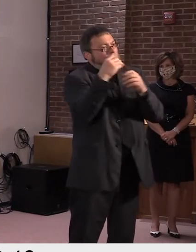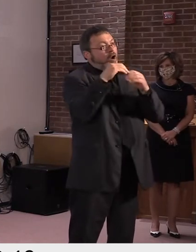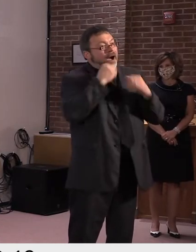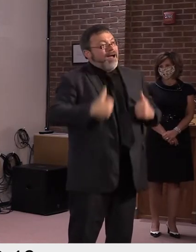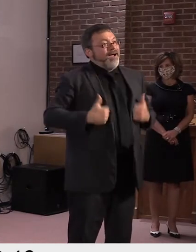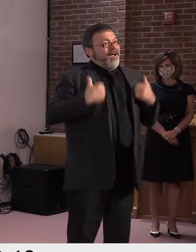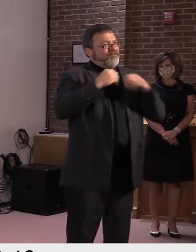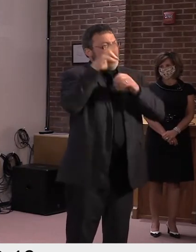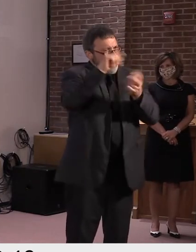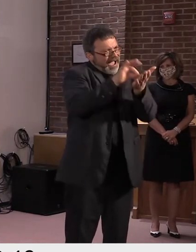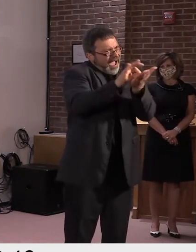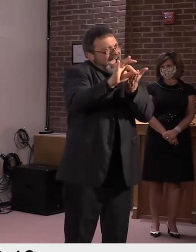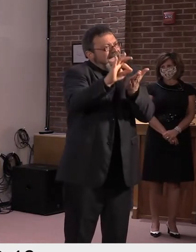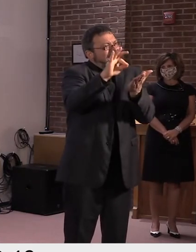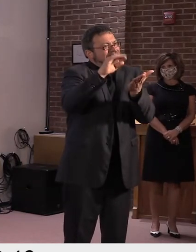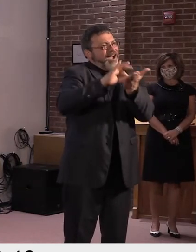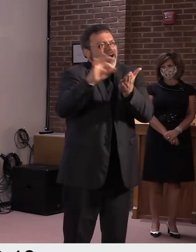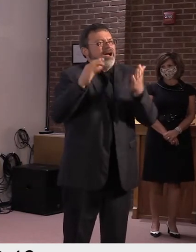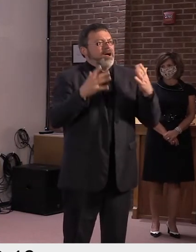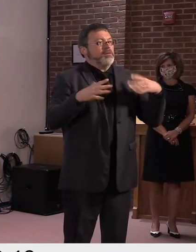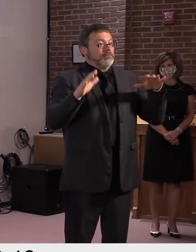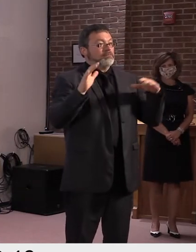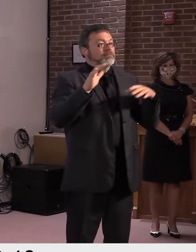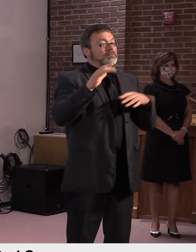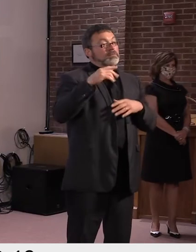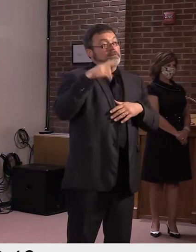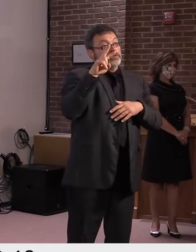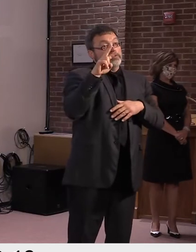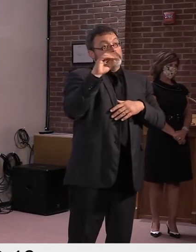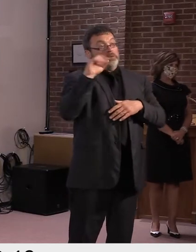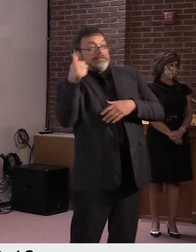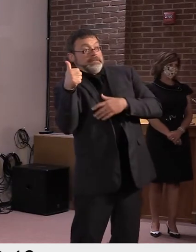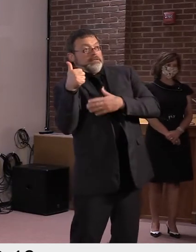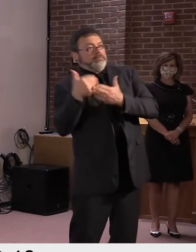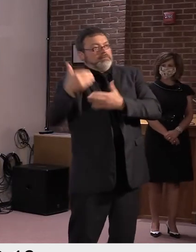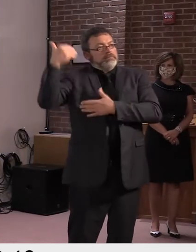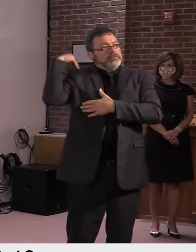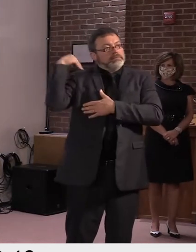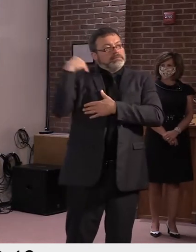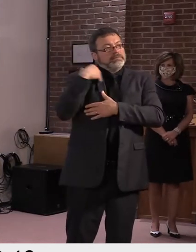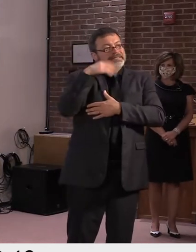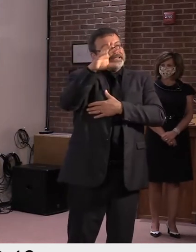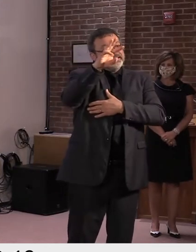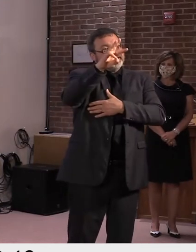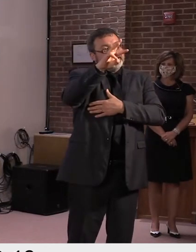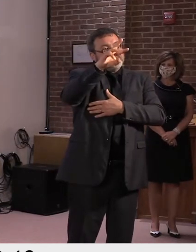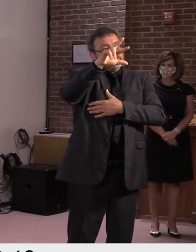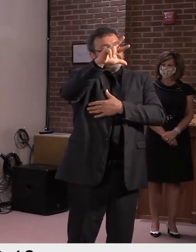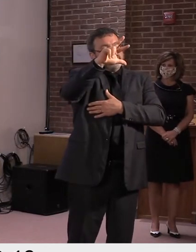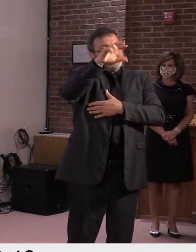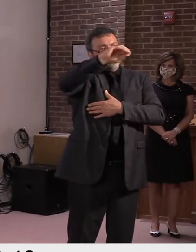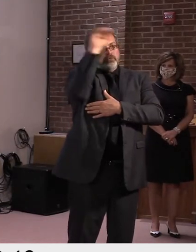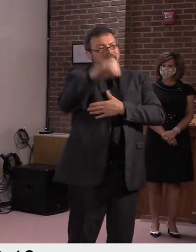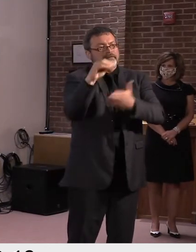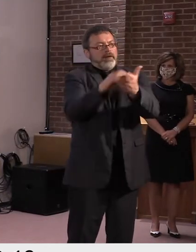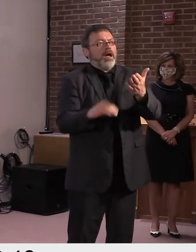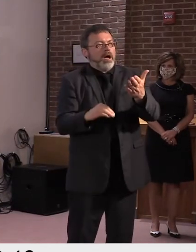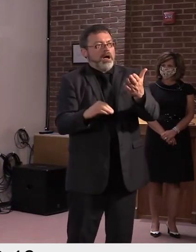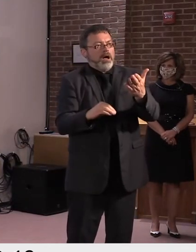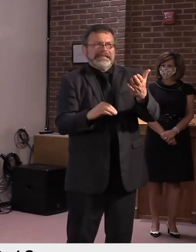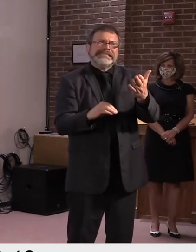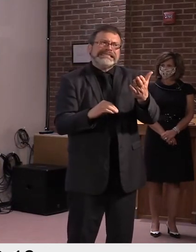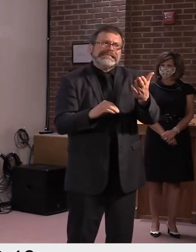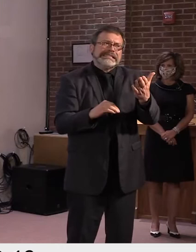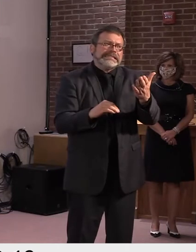for Vermont was 60.3% when it comes to self-reporting. At current, for 2020, Vermont